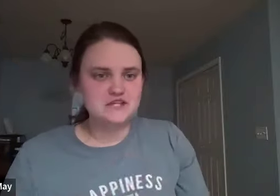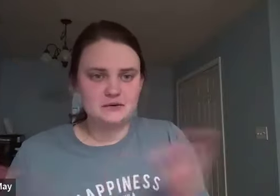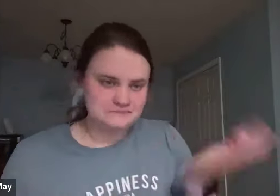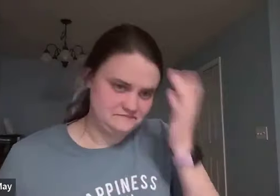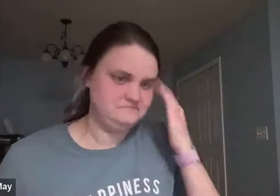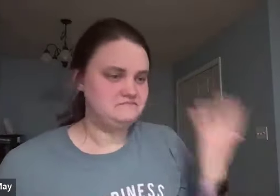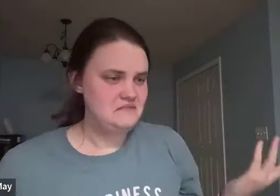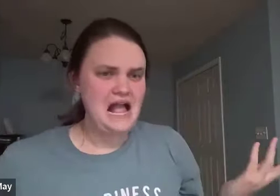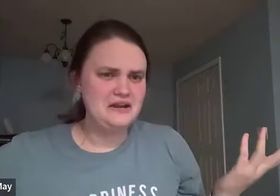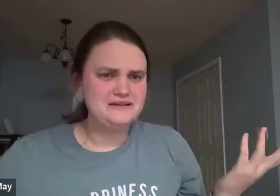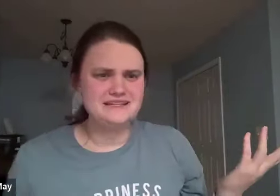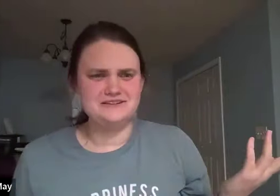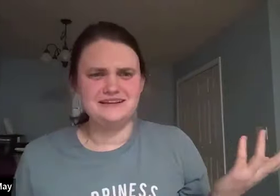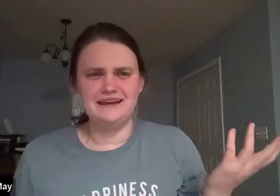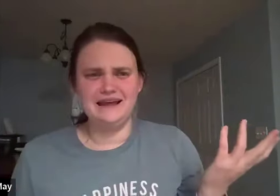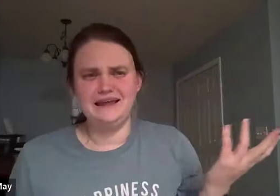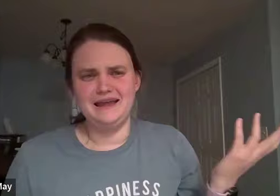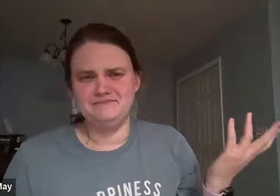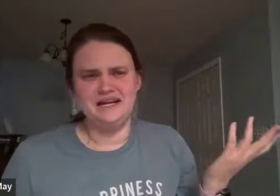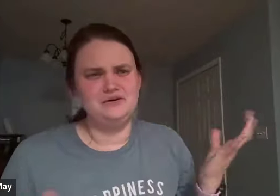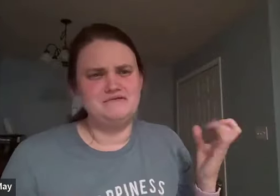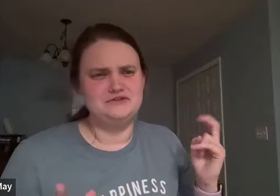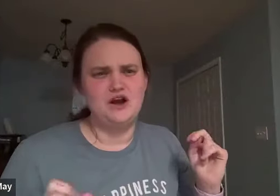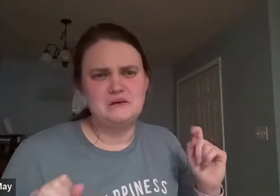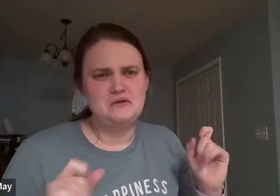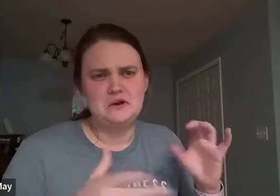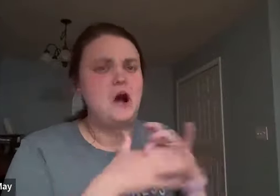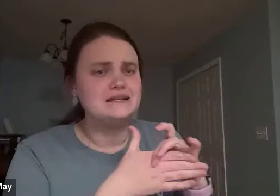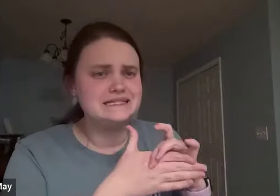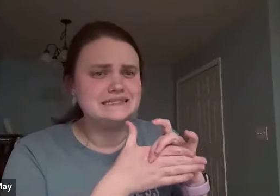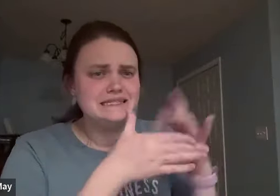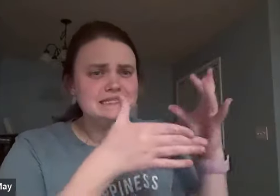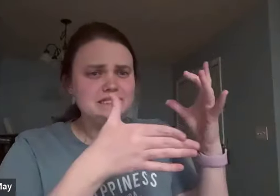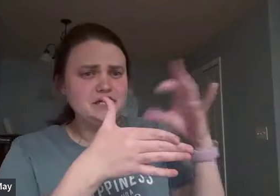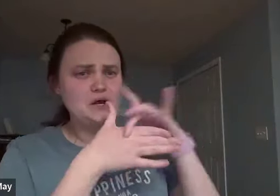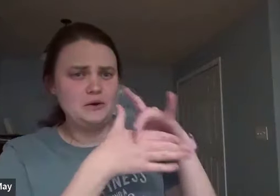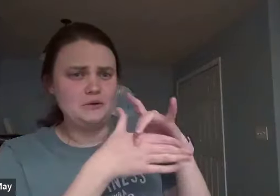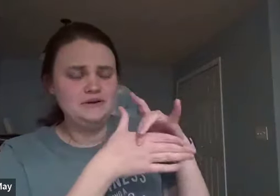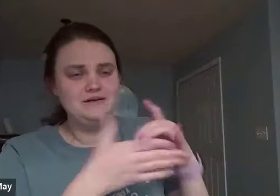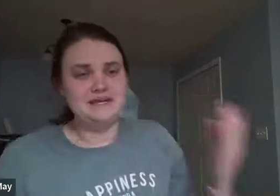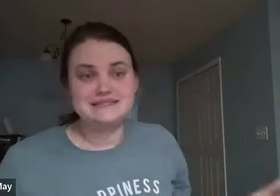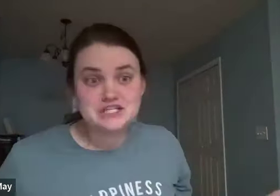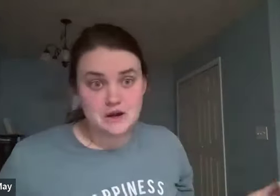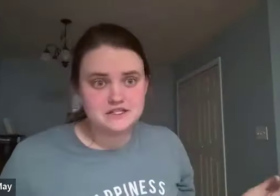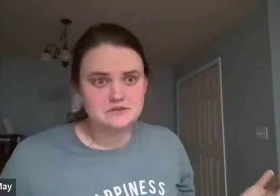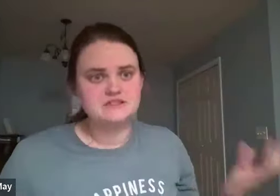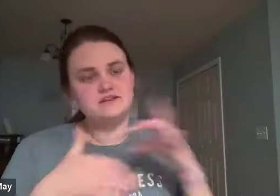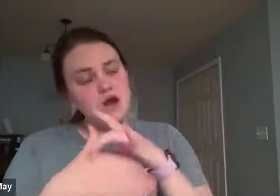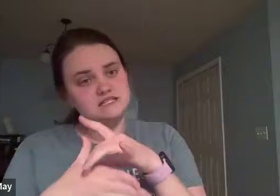So I know it's like, you're like, I mean, I don't ever talk about the word content, you know, but as a teacher, I do. It's like the content of the